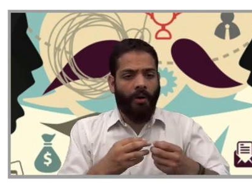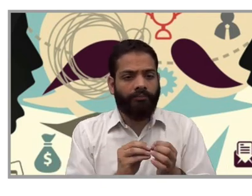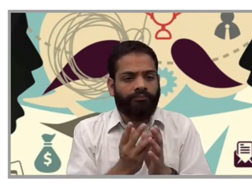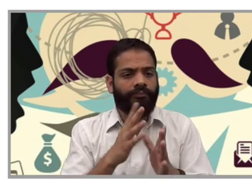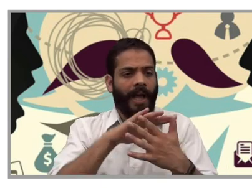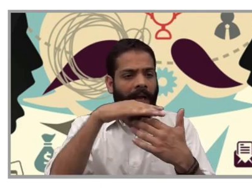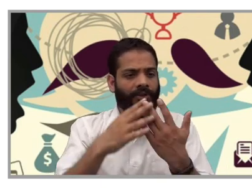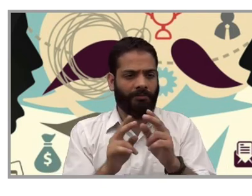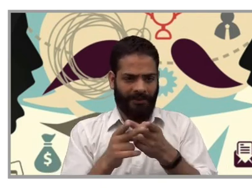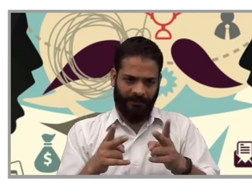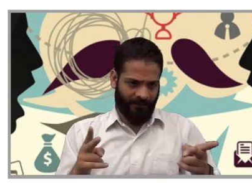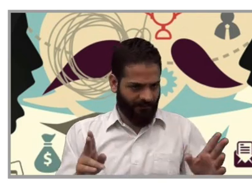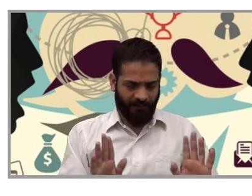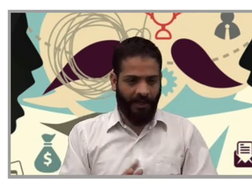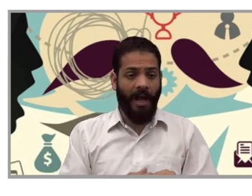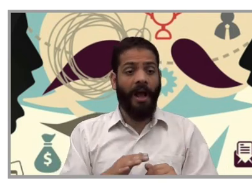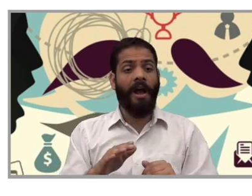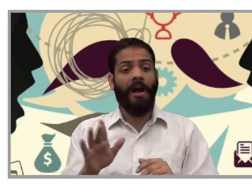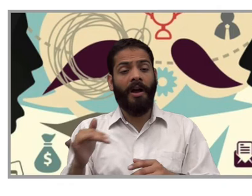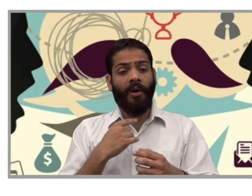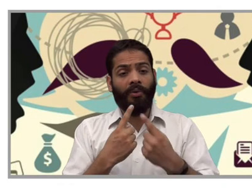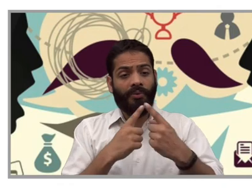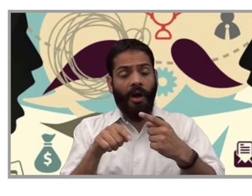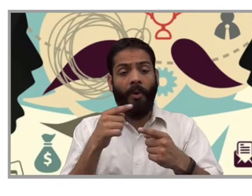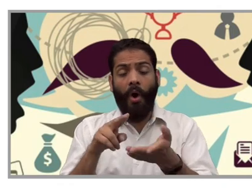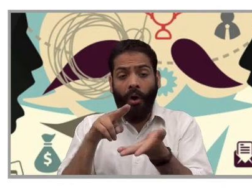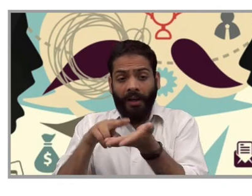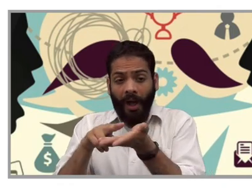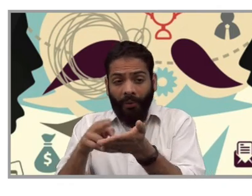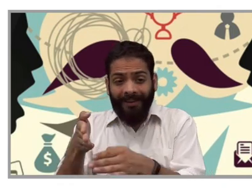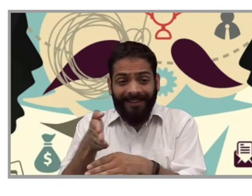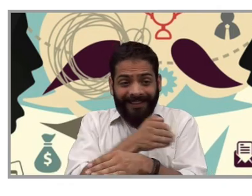Therefore, it acts as demonstrative in this example.